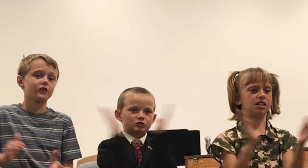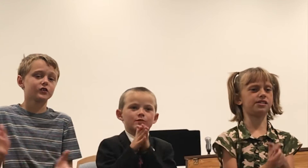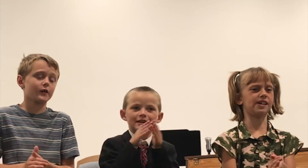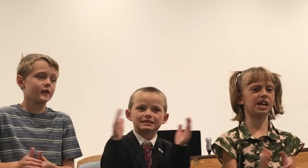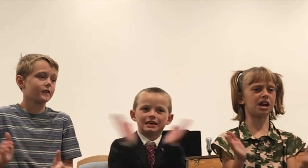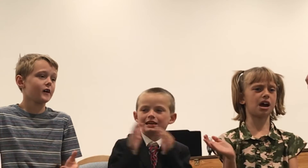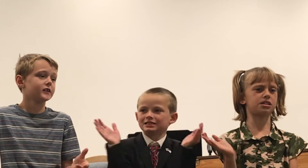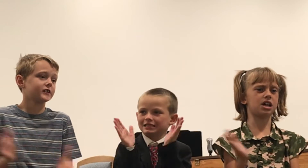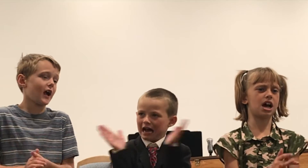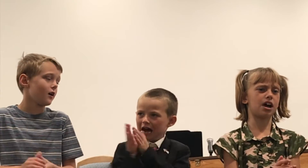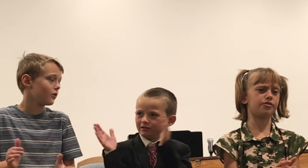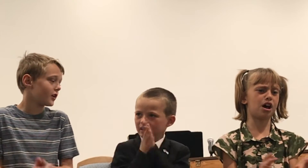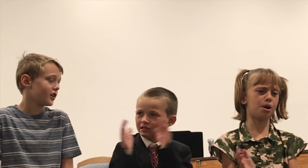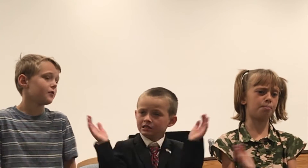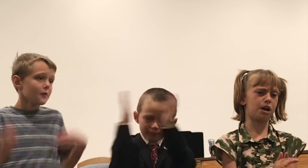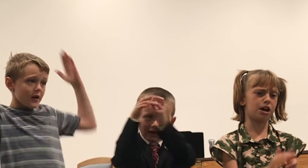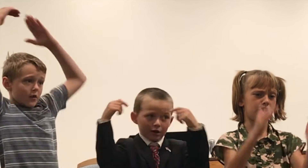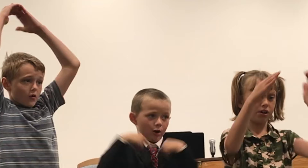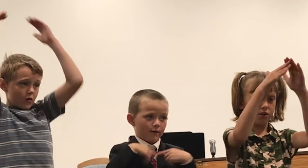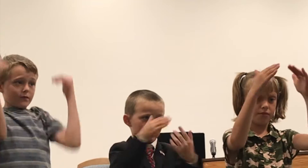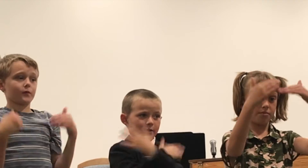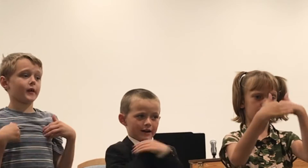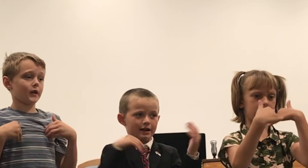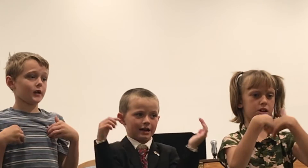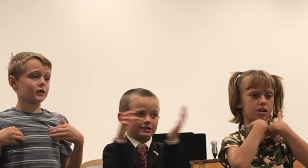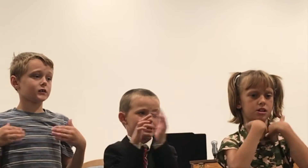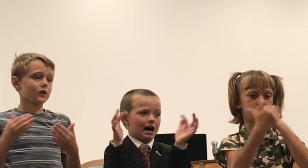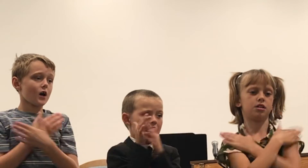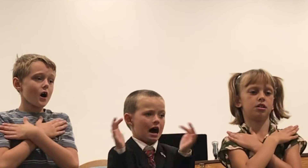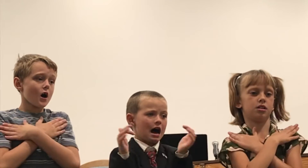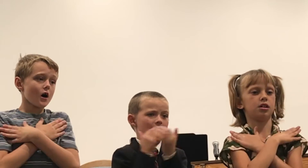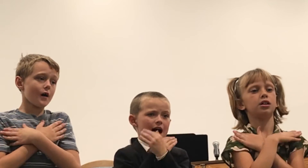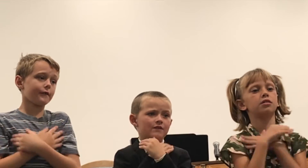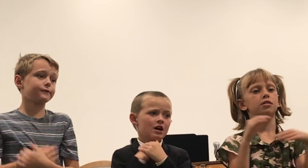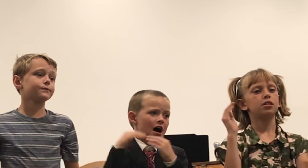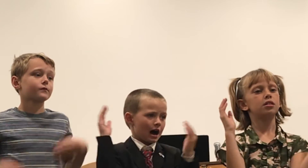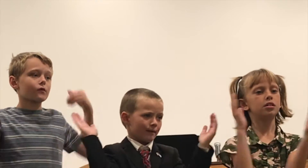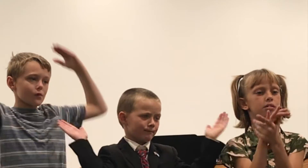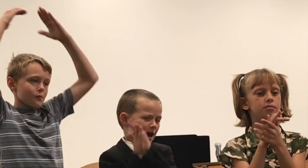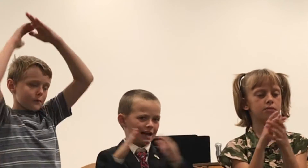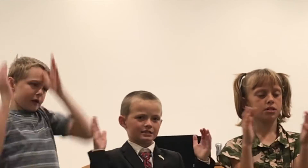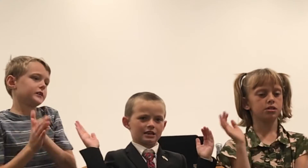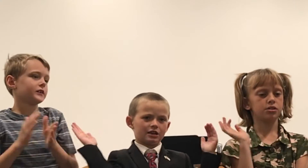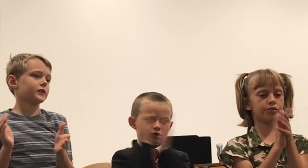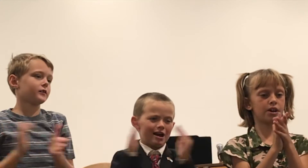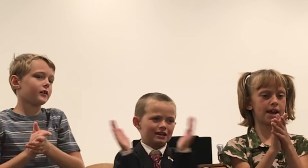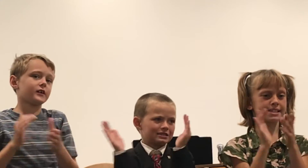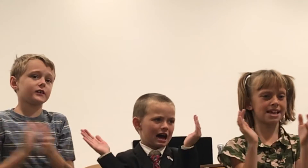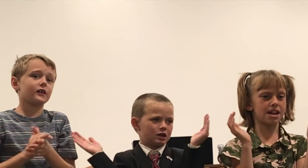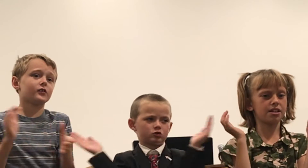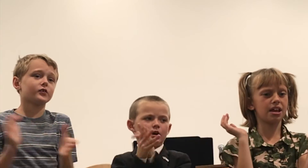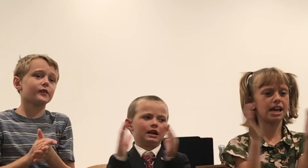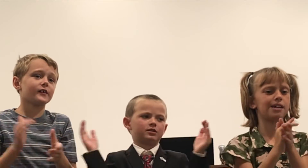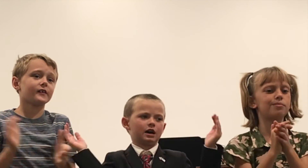sin is gift is eternal life, through Jesus our Lord.